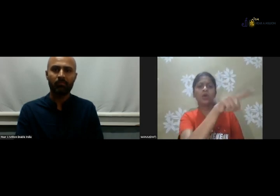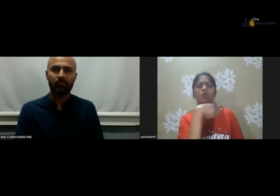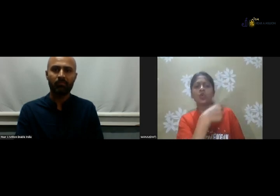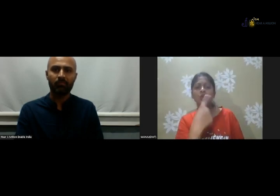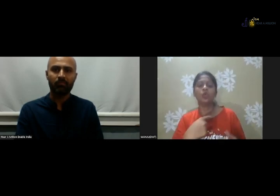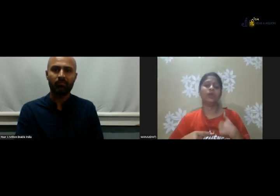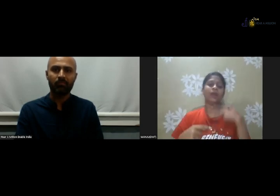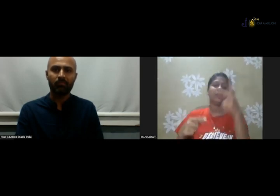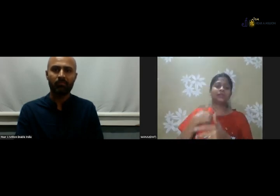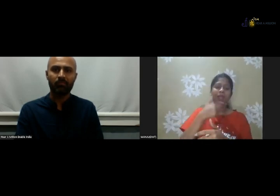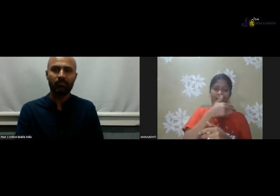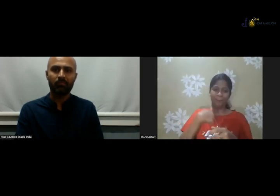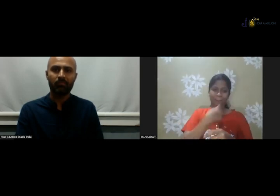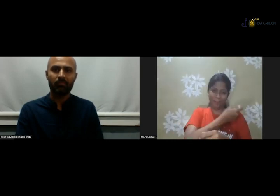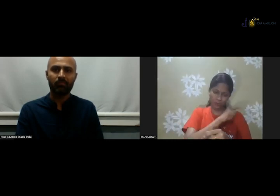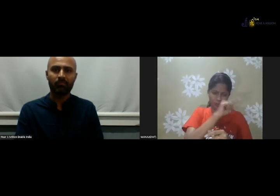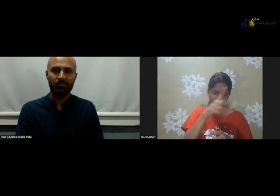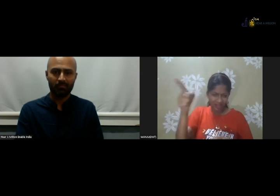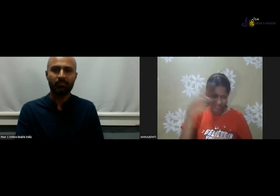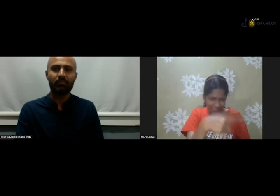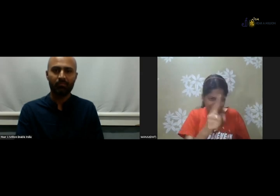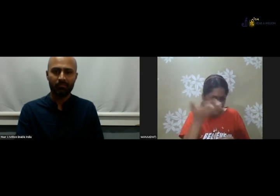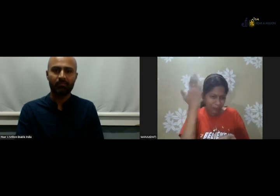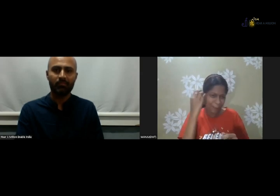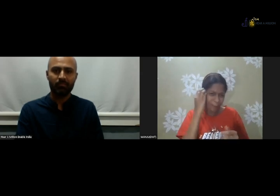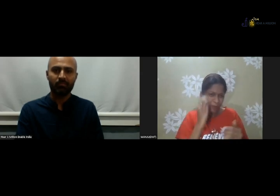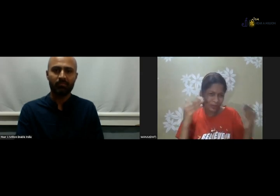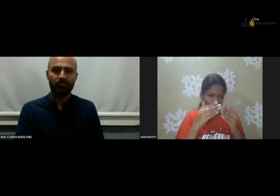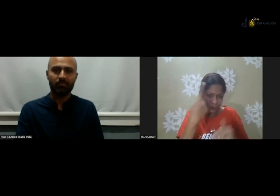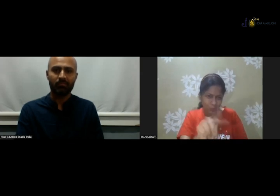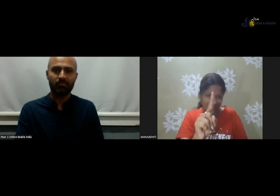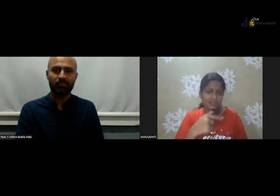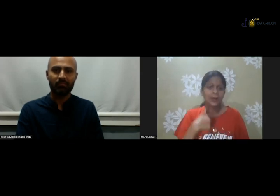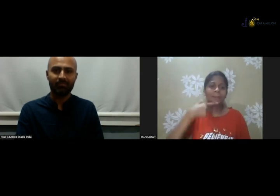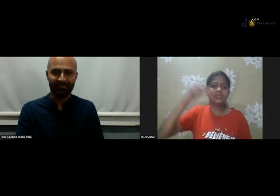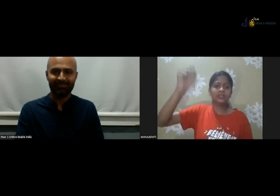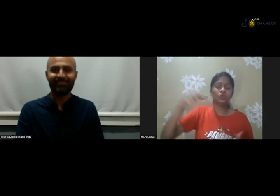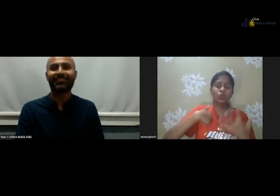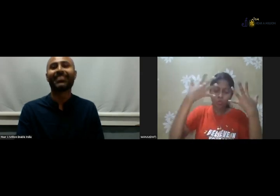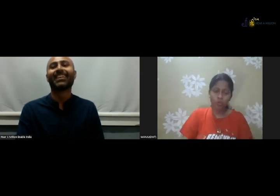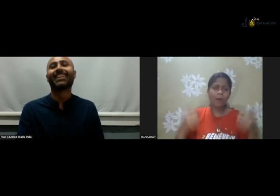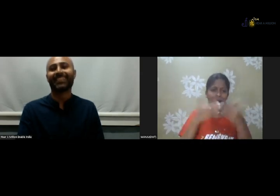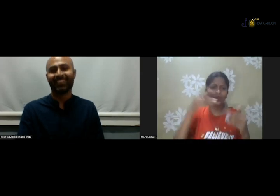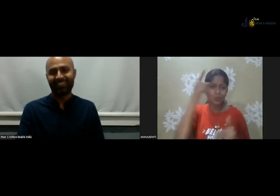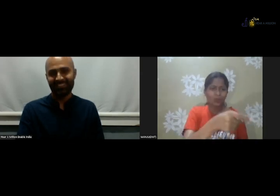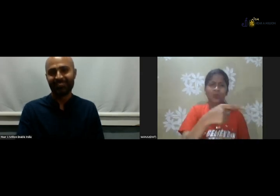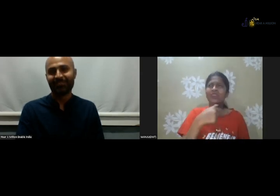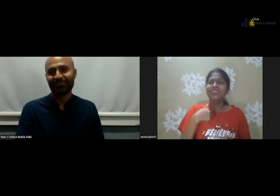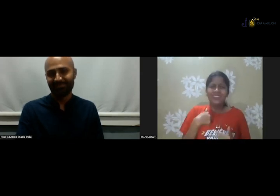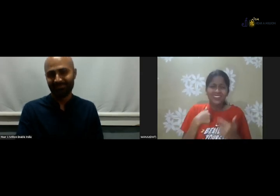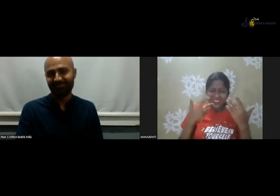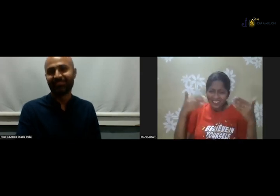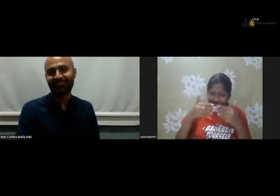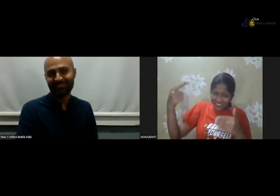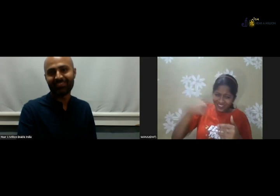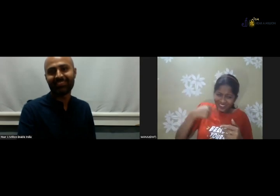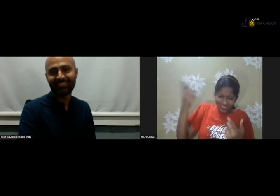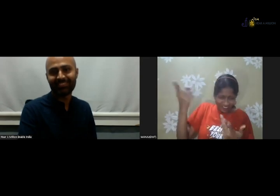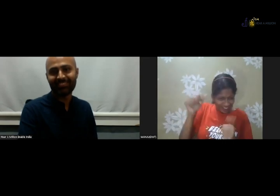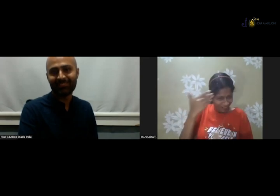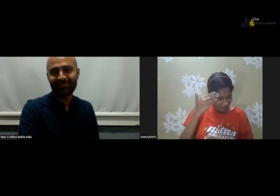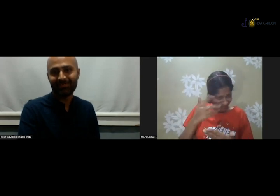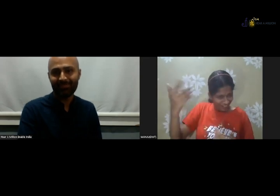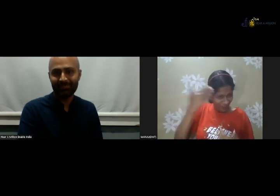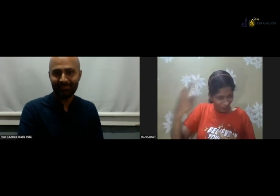that, do you have time to come? Then she agreed. Then she asked me, who are you? And then I told her Manju, and I'm working as a volunteer